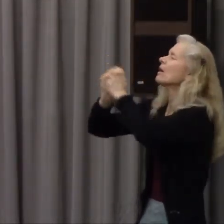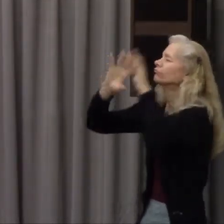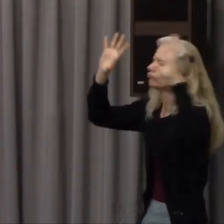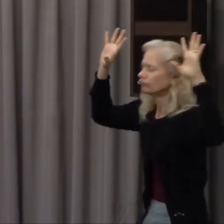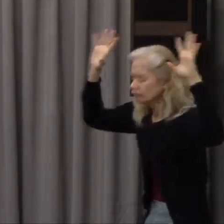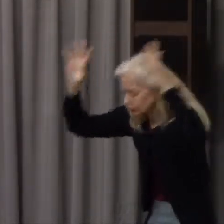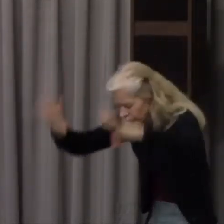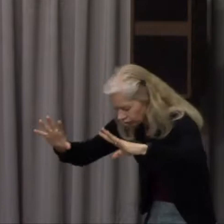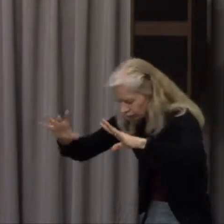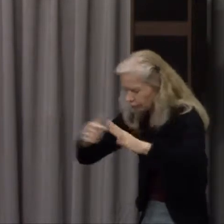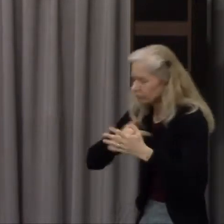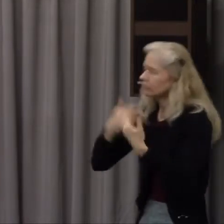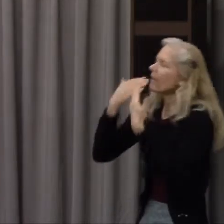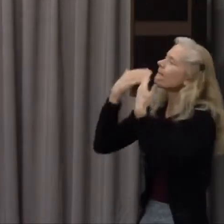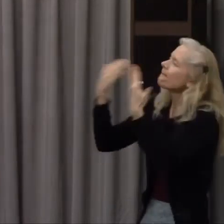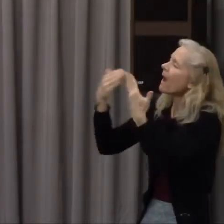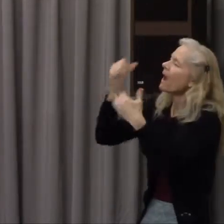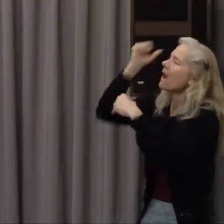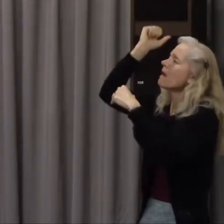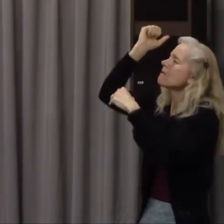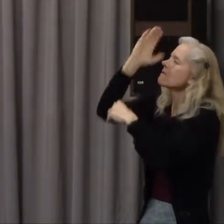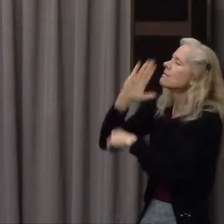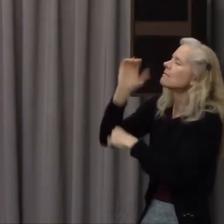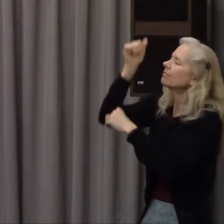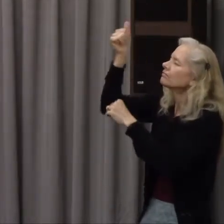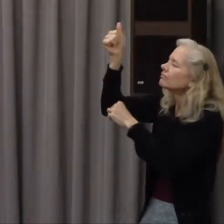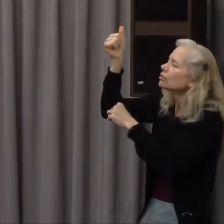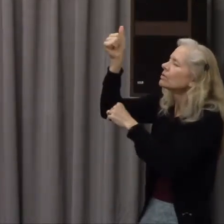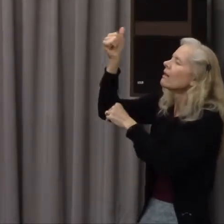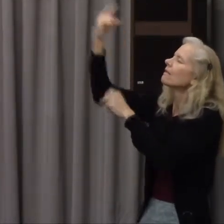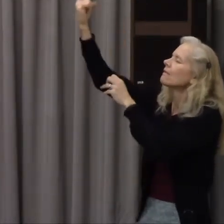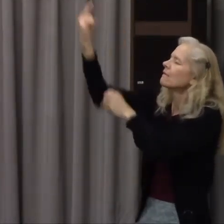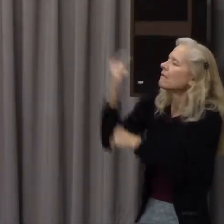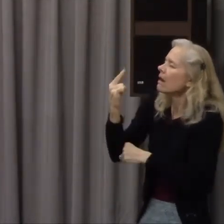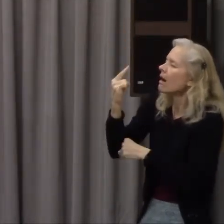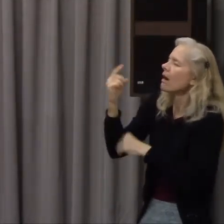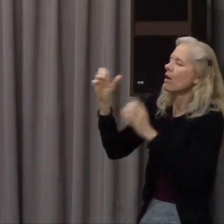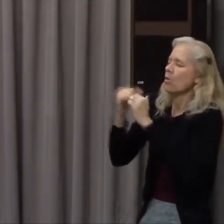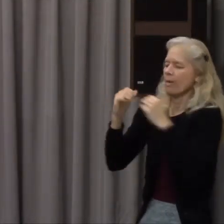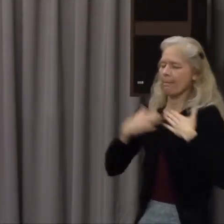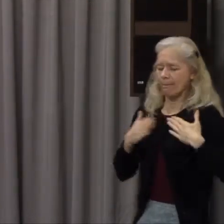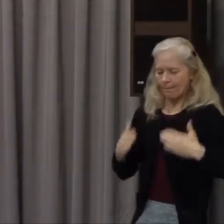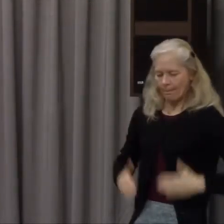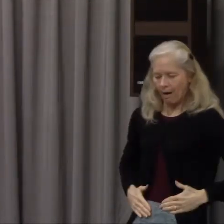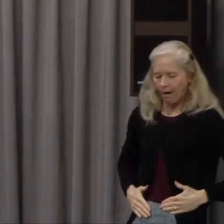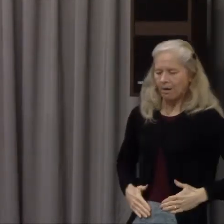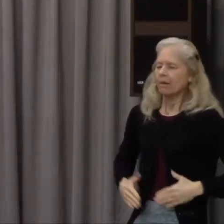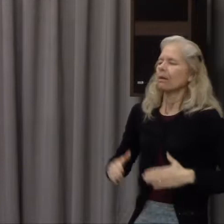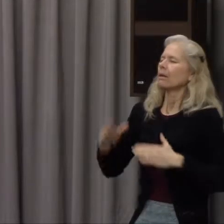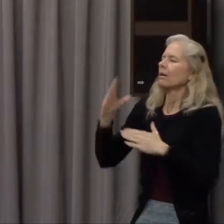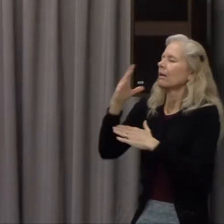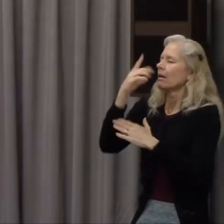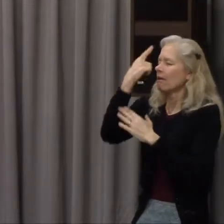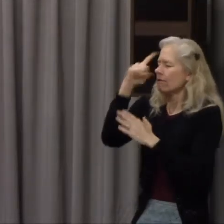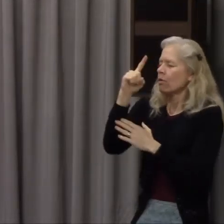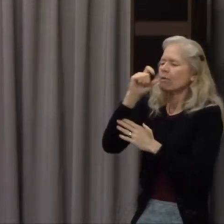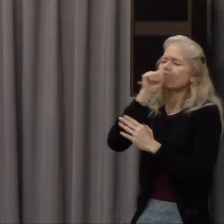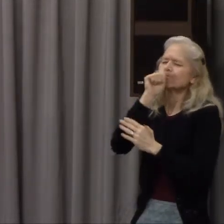us and rose again. And I pray for the filling of your Spirit, dear God, to minister this word to your church this